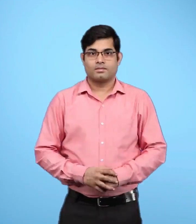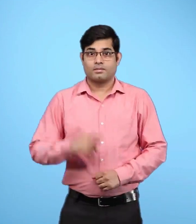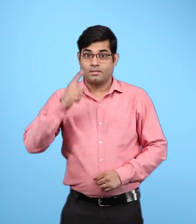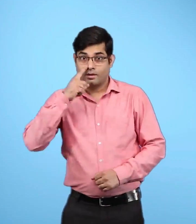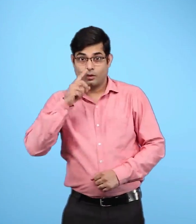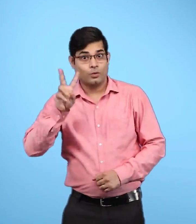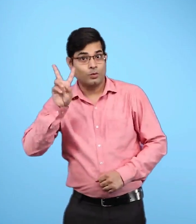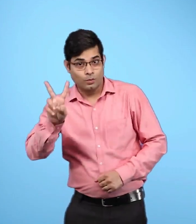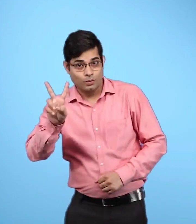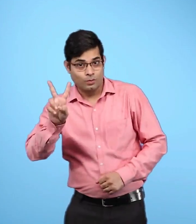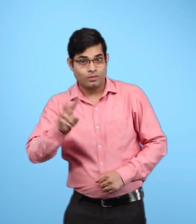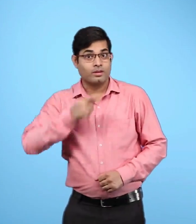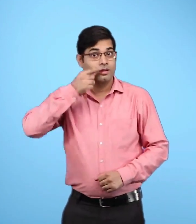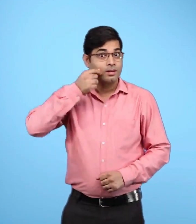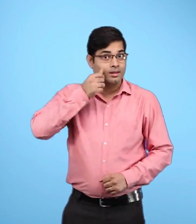2 girls and 3 boys,